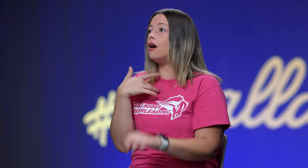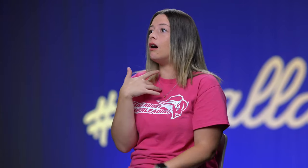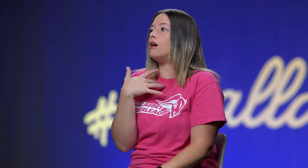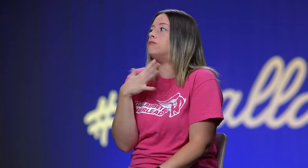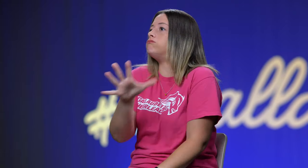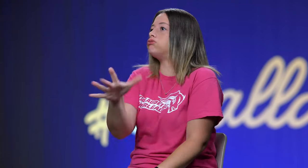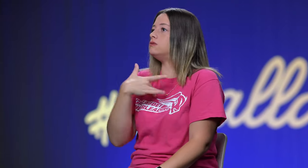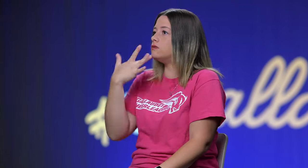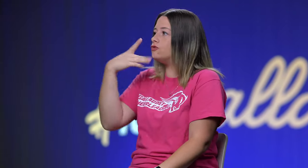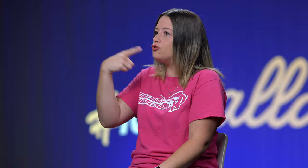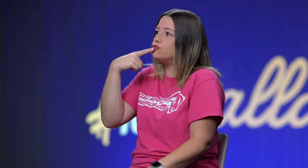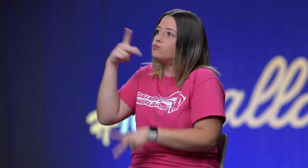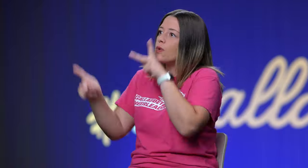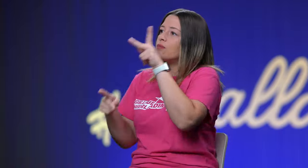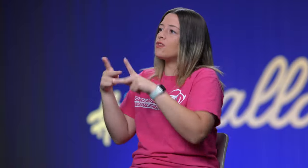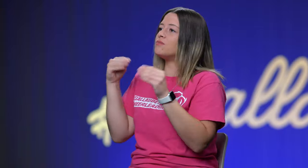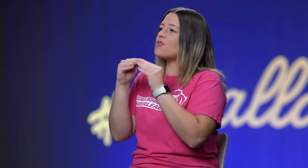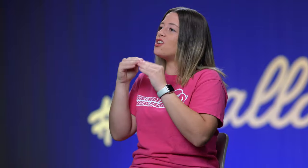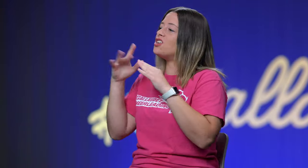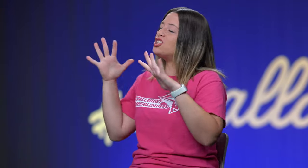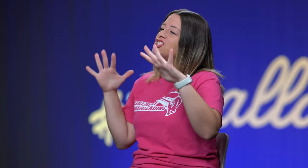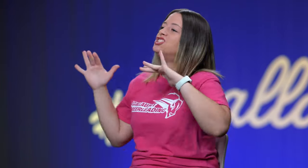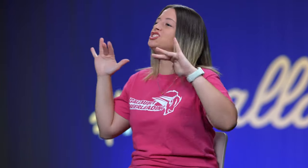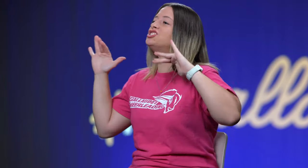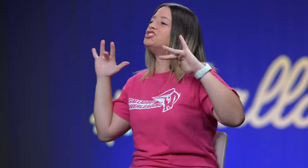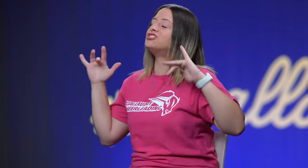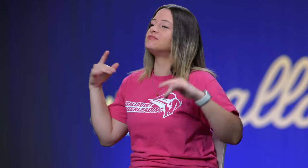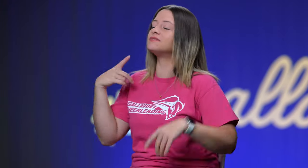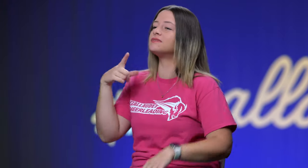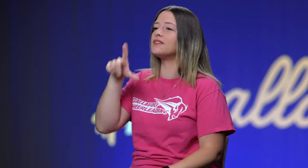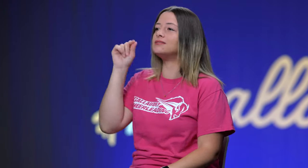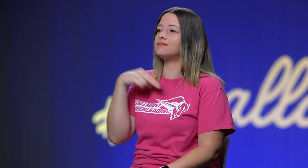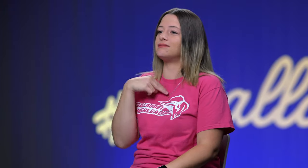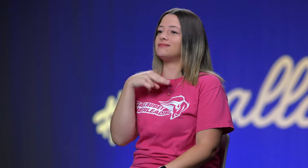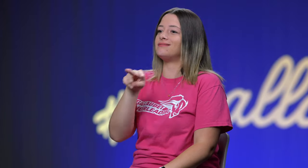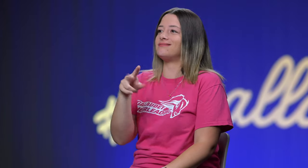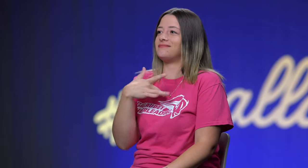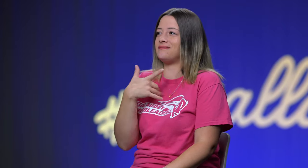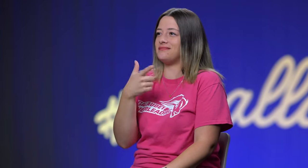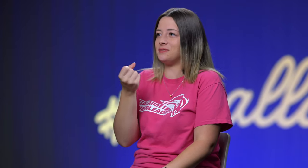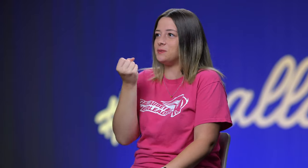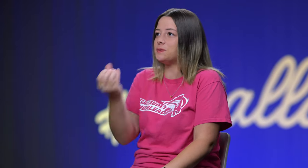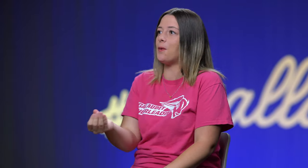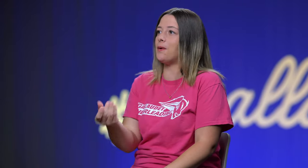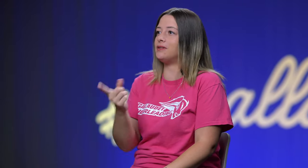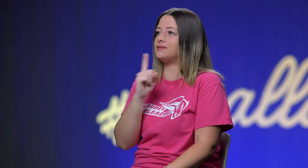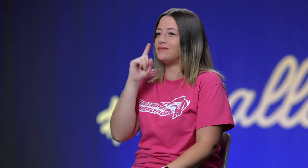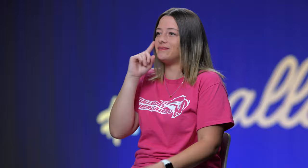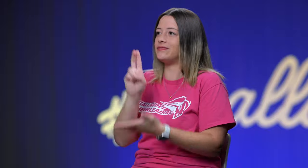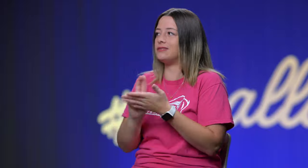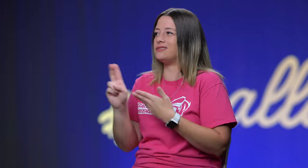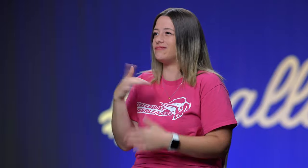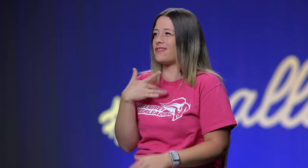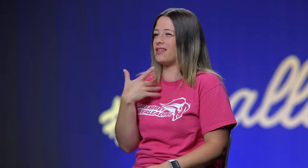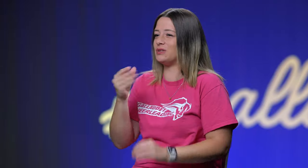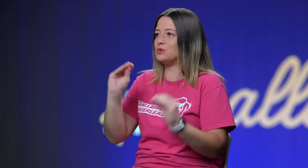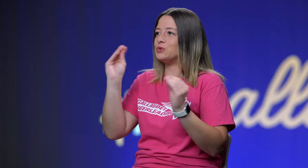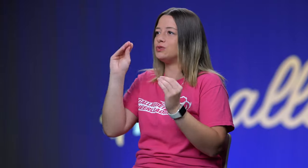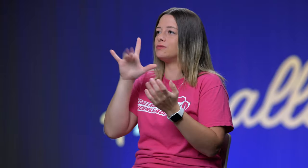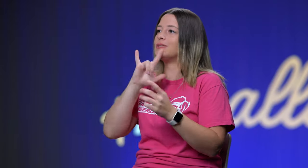I felt like with hearing people, there were more options. I thought Gallaudet University did not have a spark and it wouldn't have an impact on my life